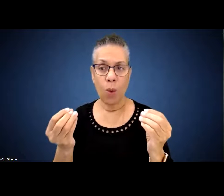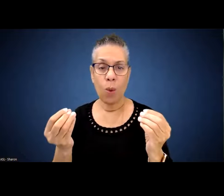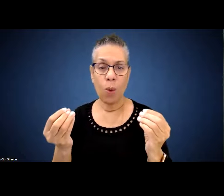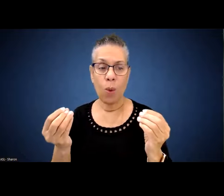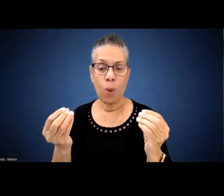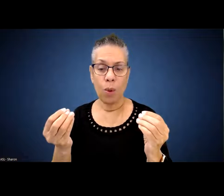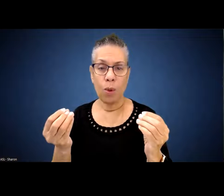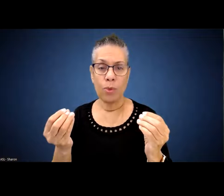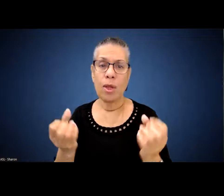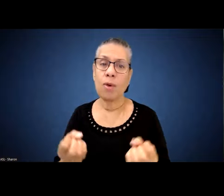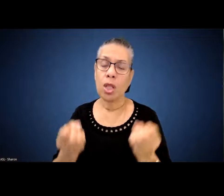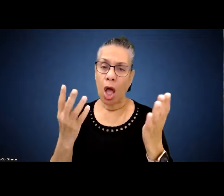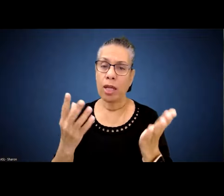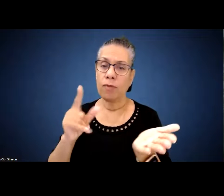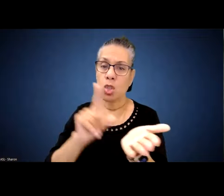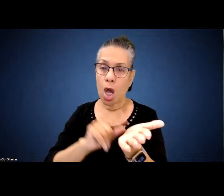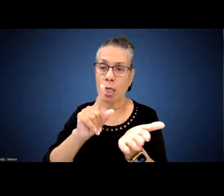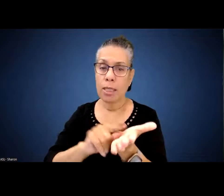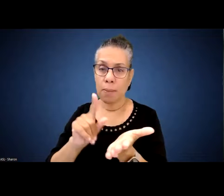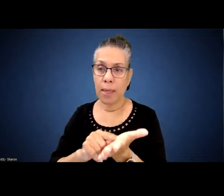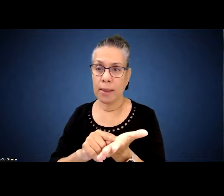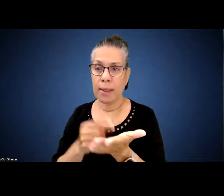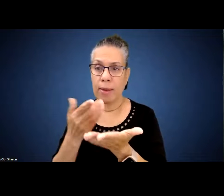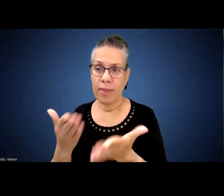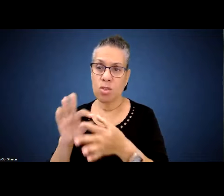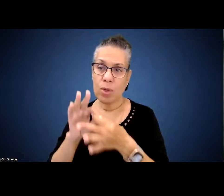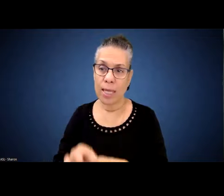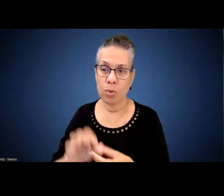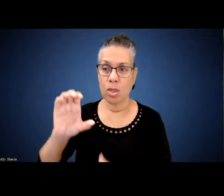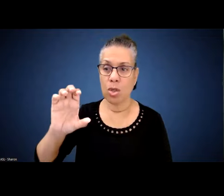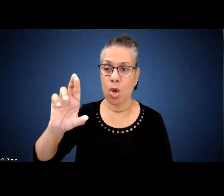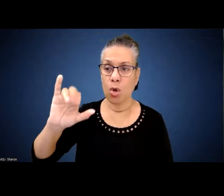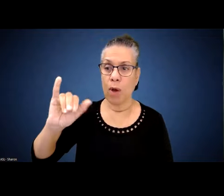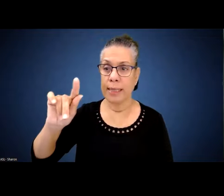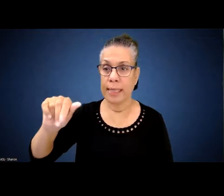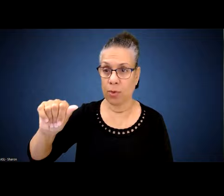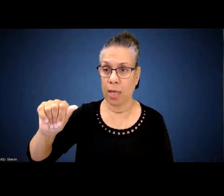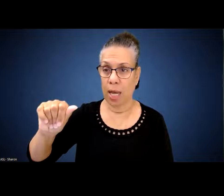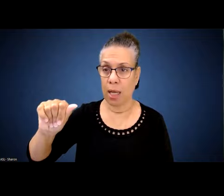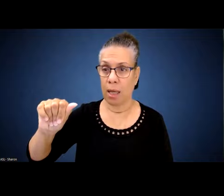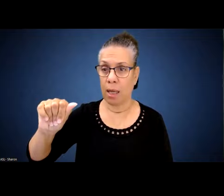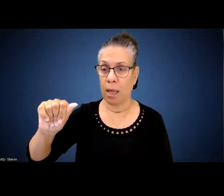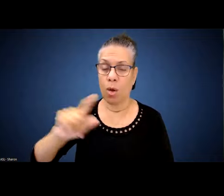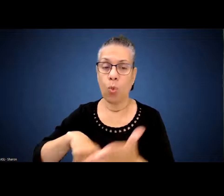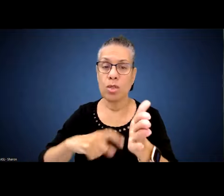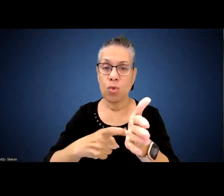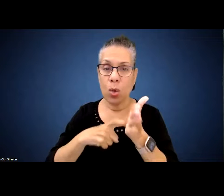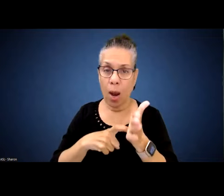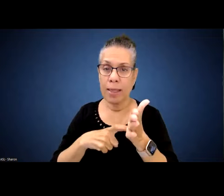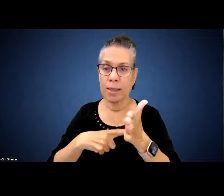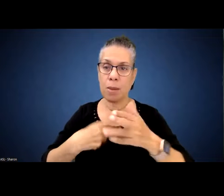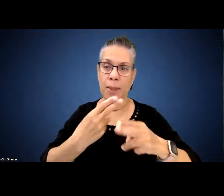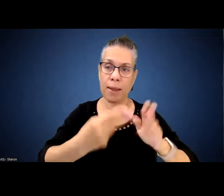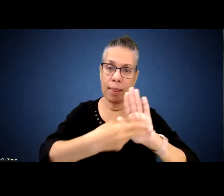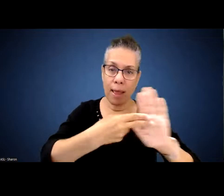like documented data and criteria that's used in other, not in this particular